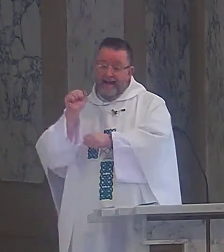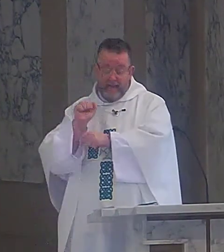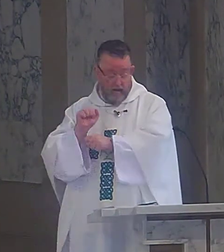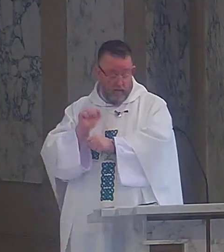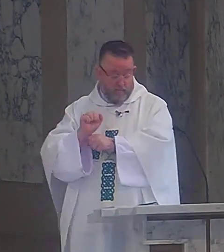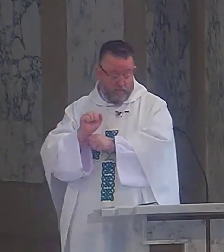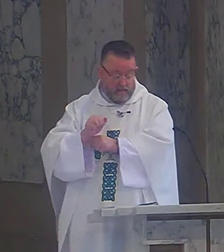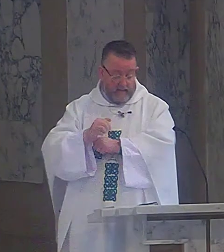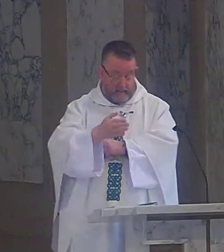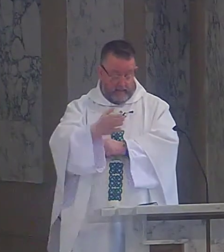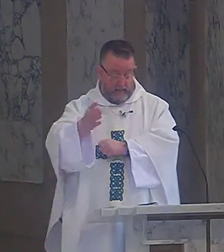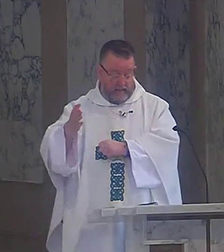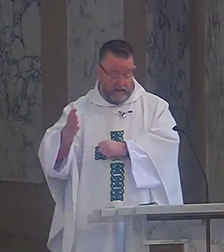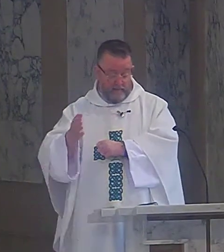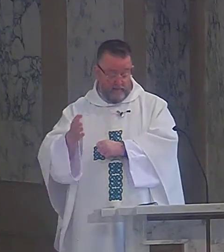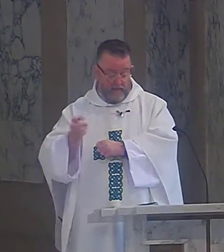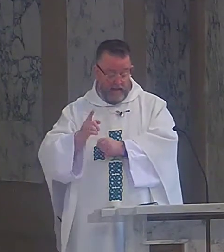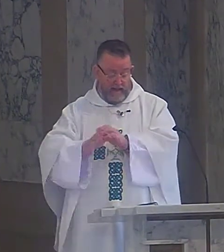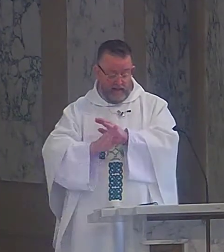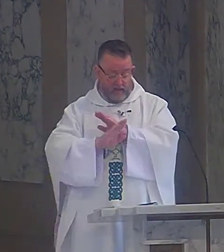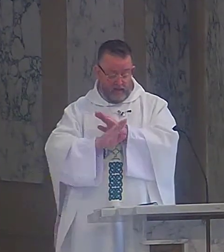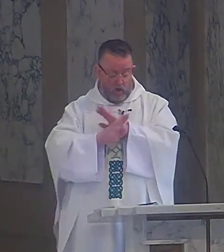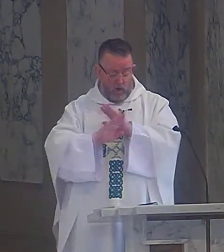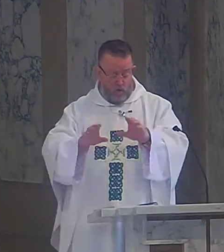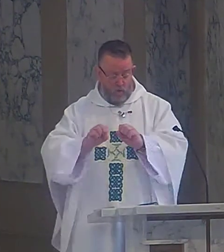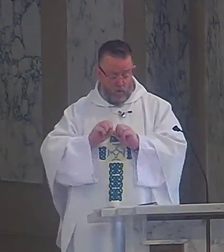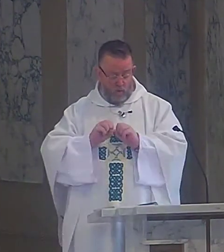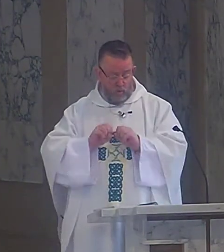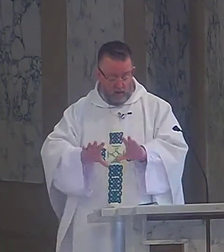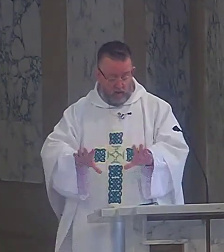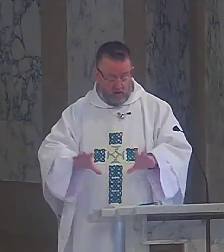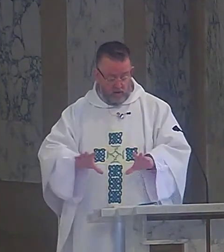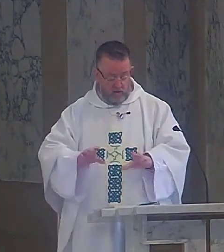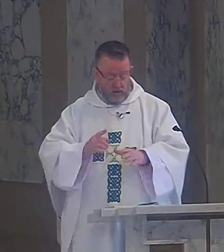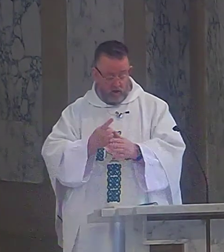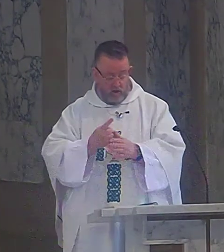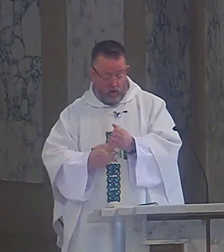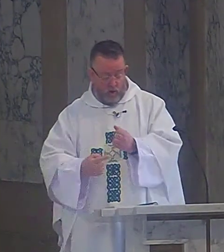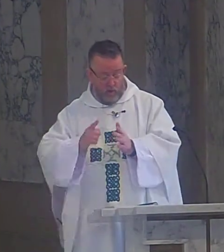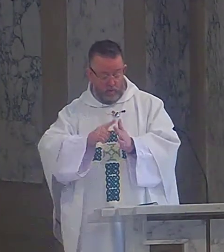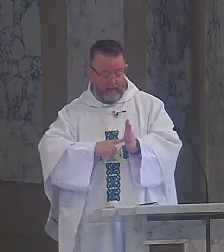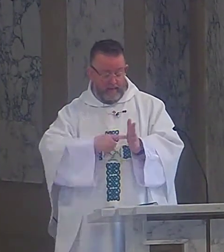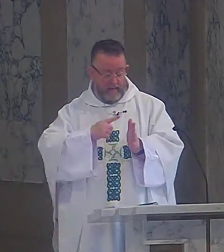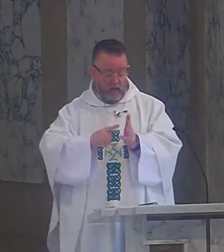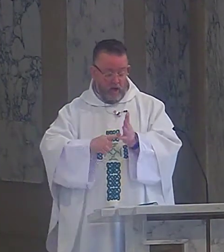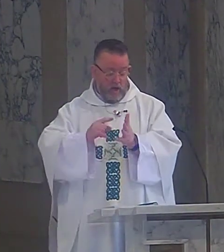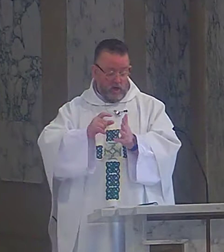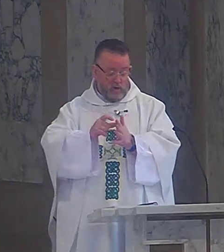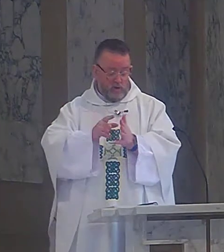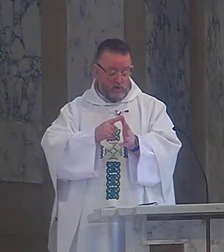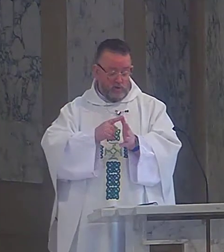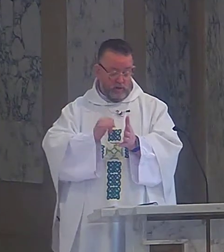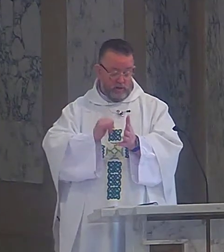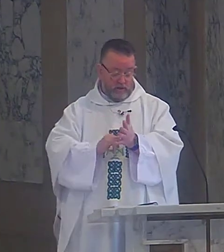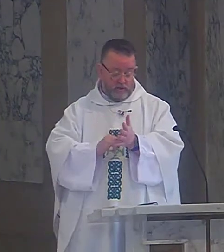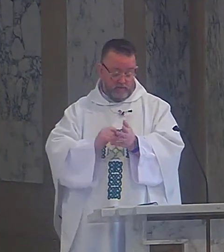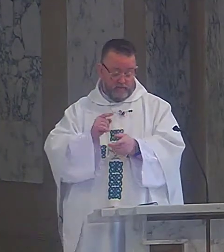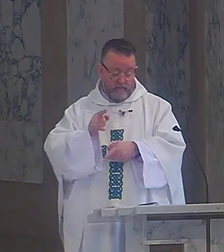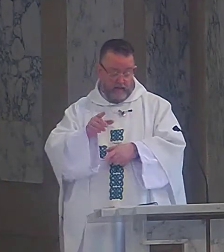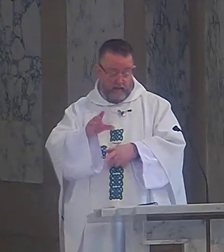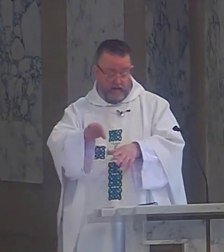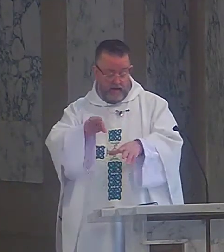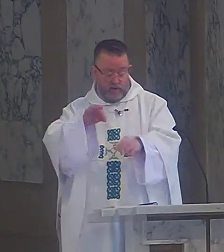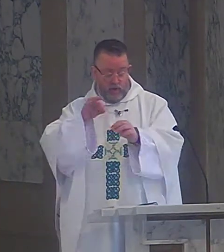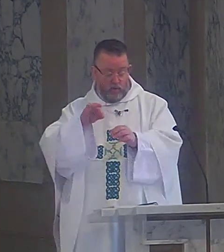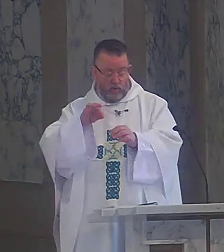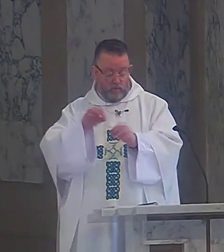I protected them, and no one was lost, only Judas.